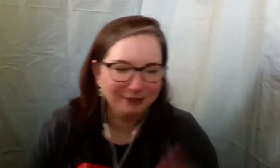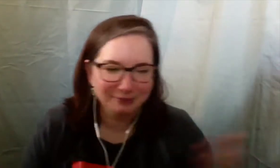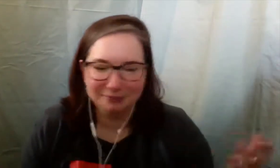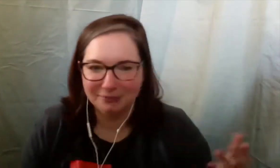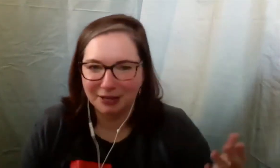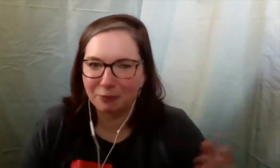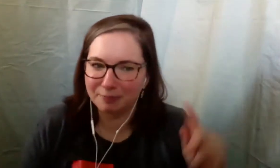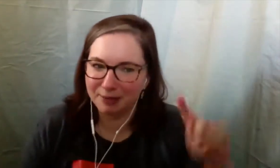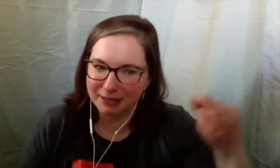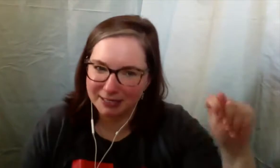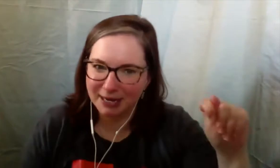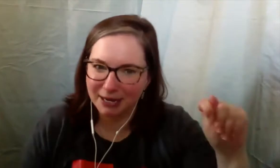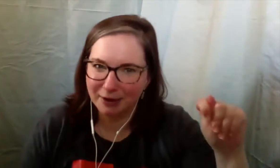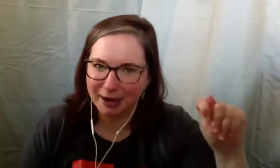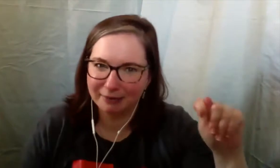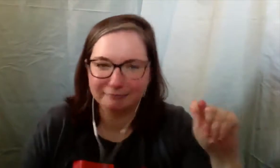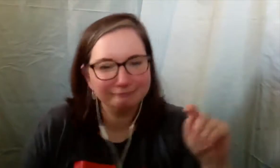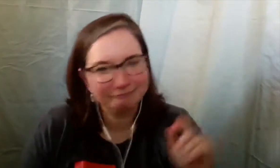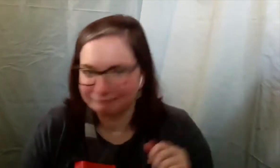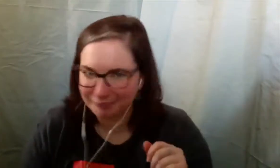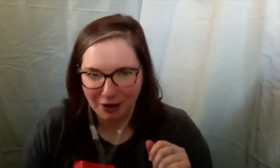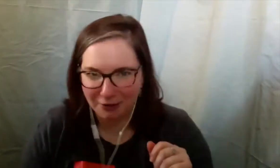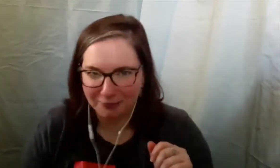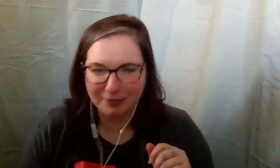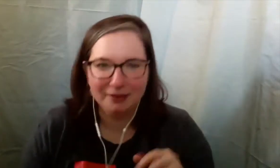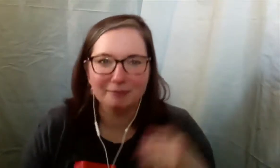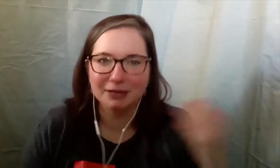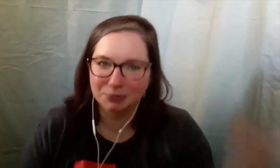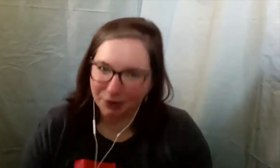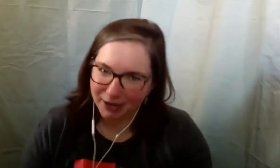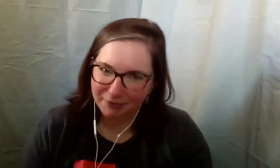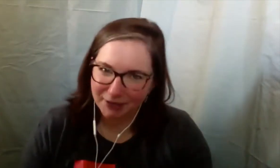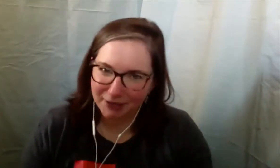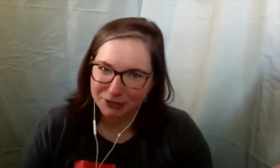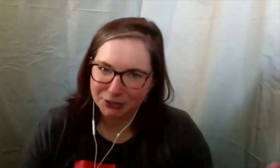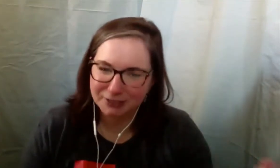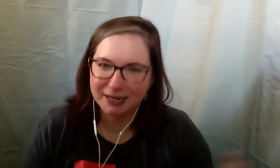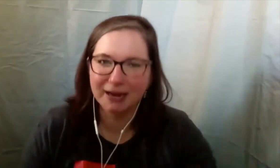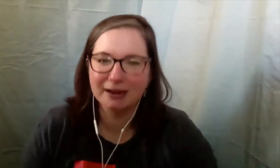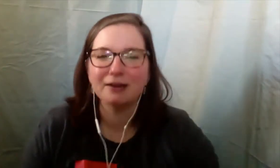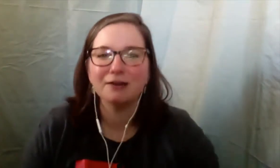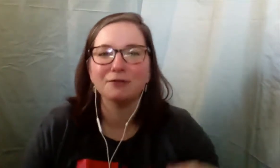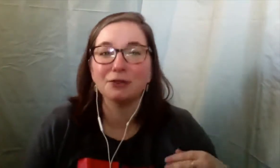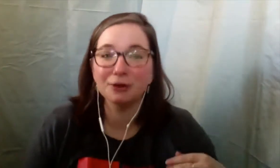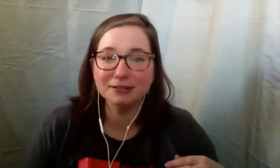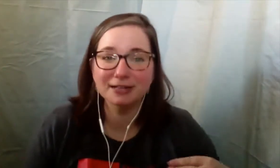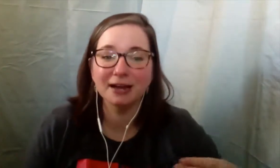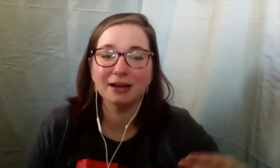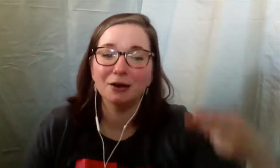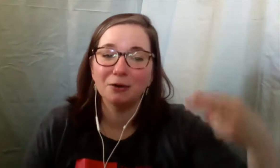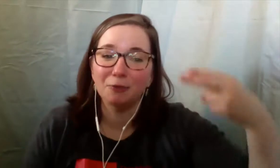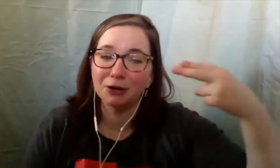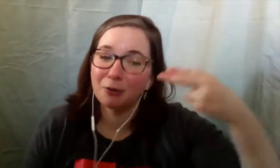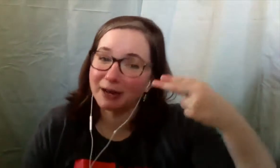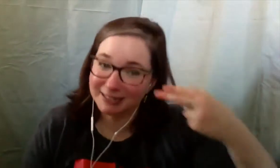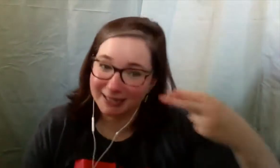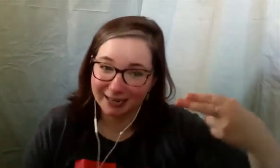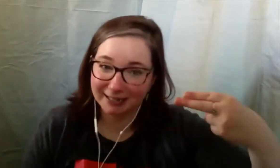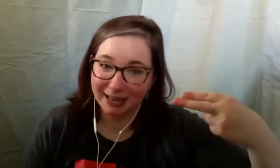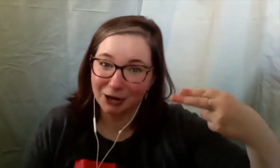it would be a T, right? No, because we already have that for Tuesday. For Thursday, we're going to go by its second letter,